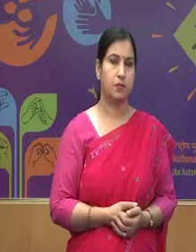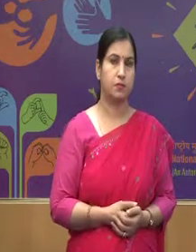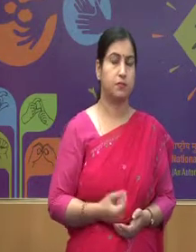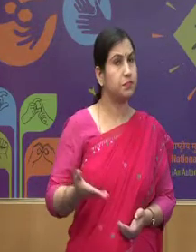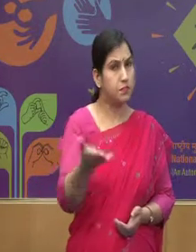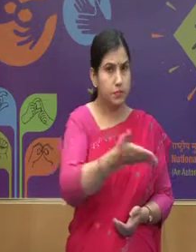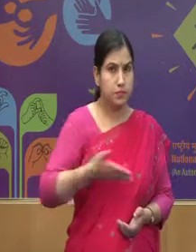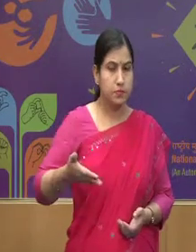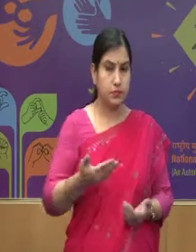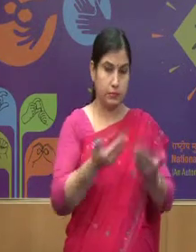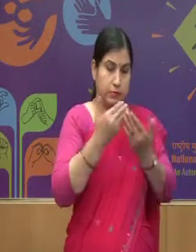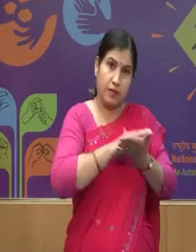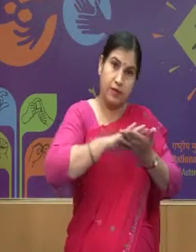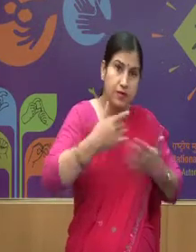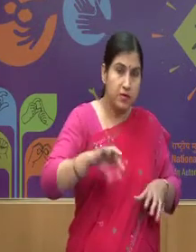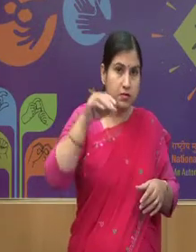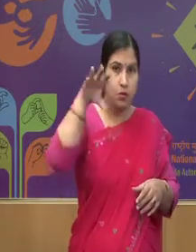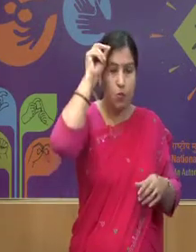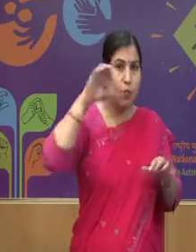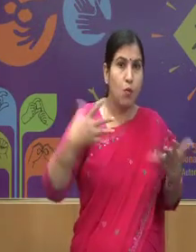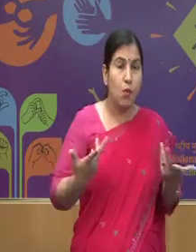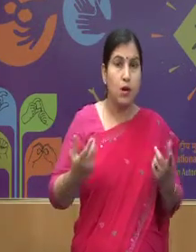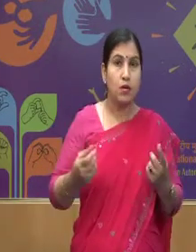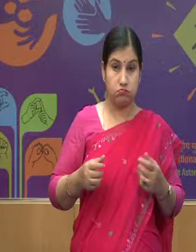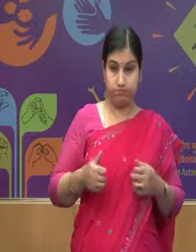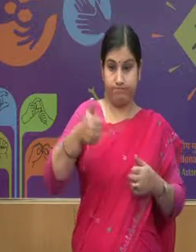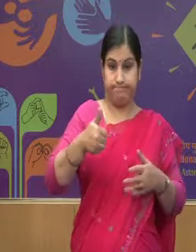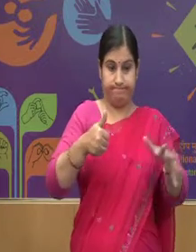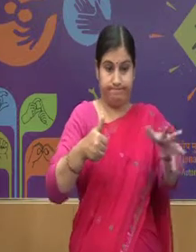We have already studied the growth of imperialism in the world.